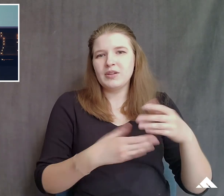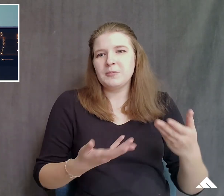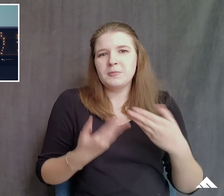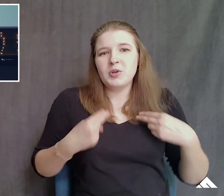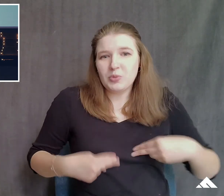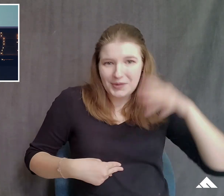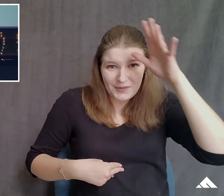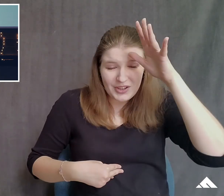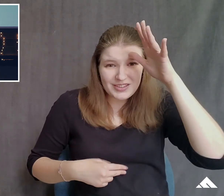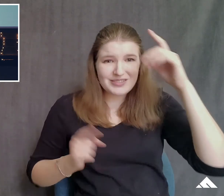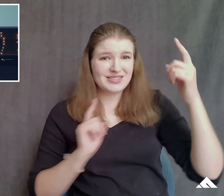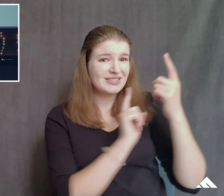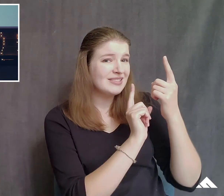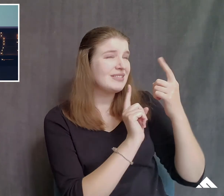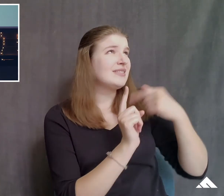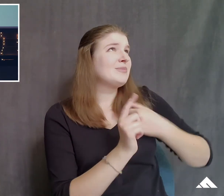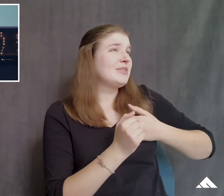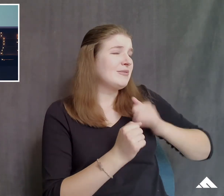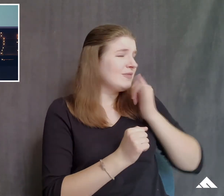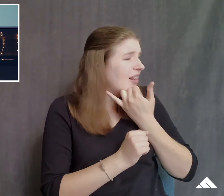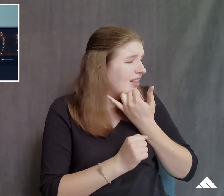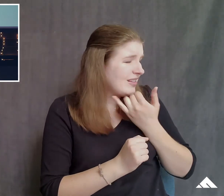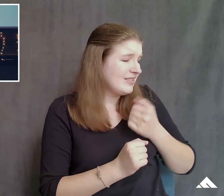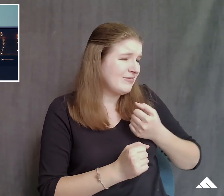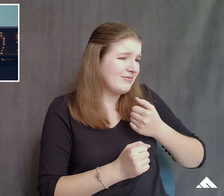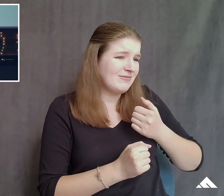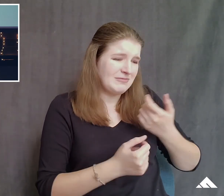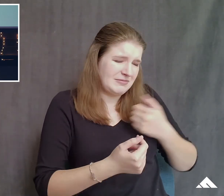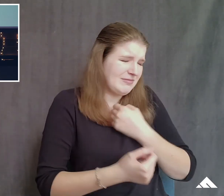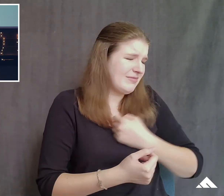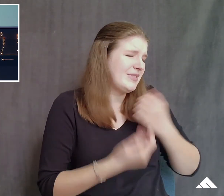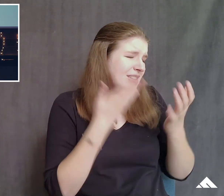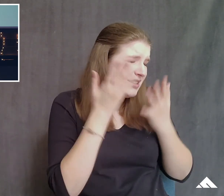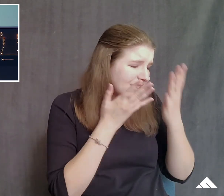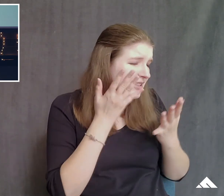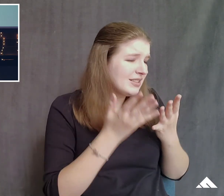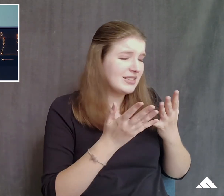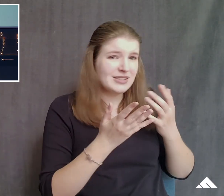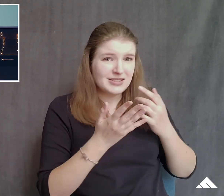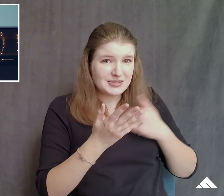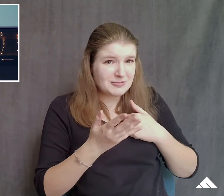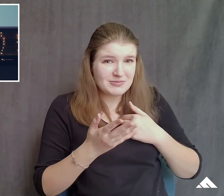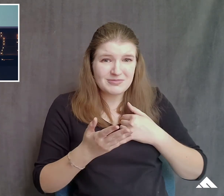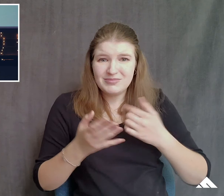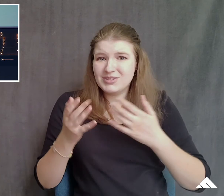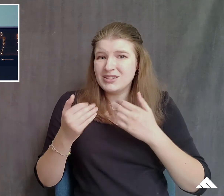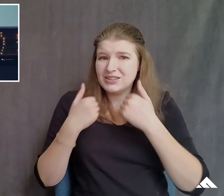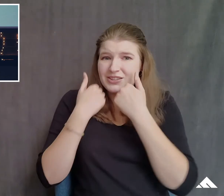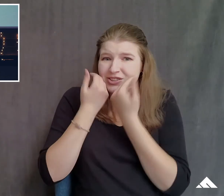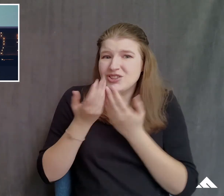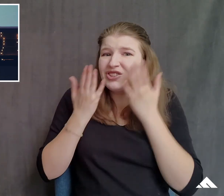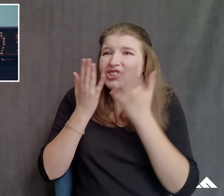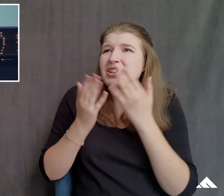Like when we come to Him, we say, "I've blown it. I've messed up. I'm so ashamed, God. I brought shame on just about everybody with how I've been